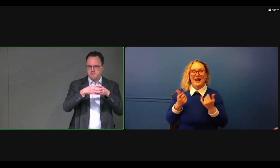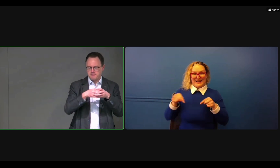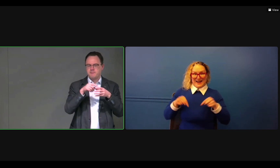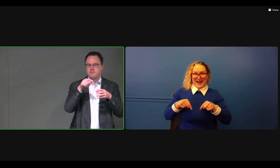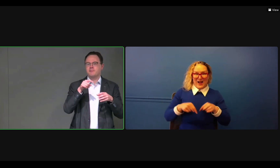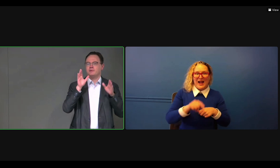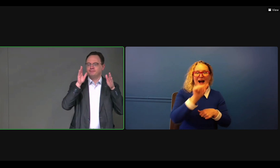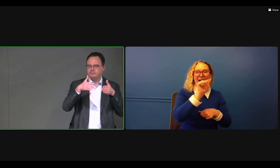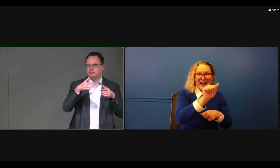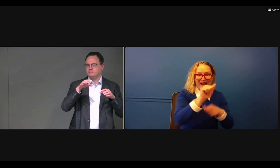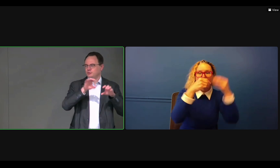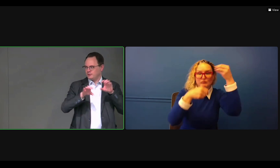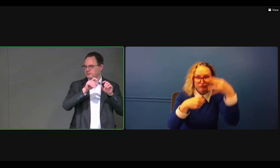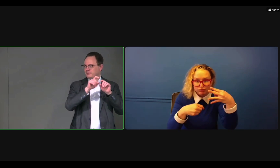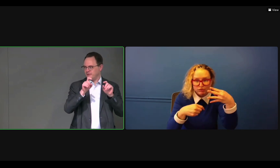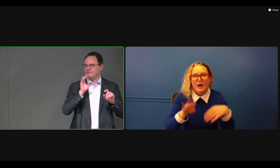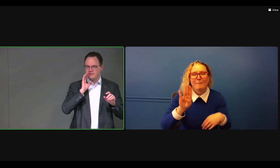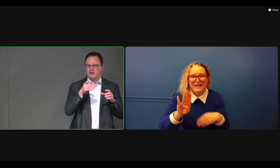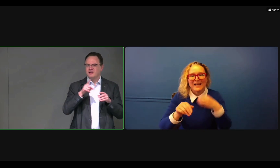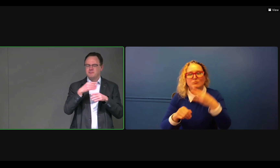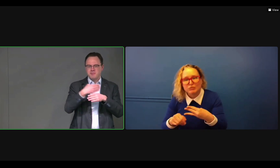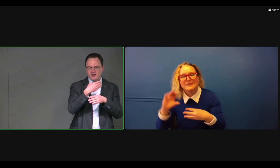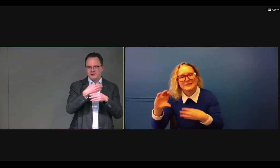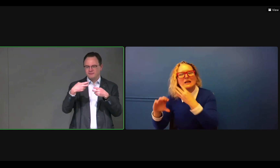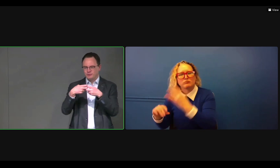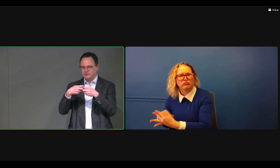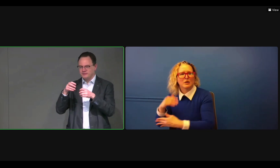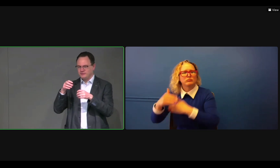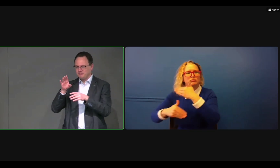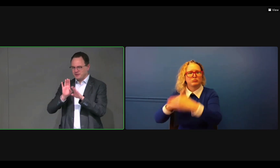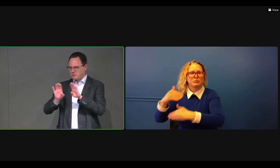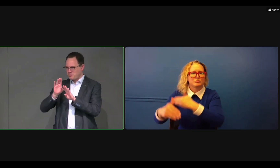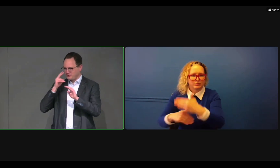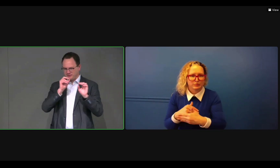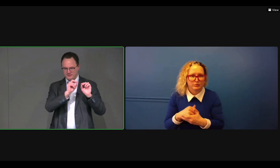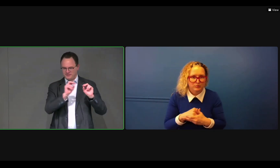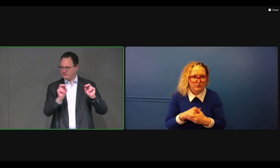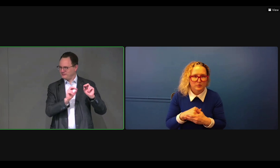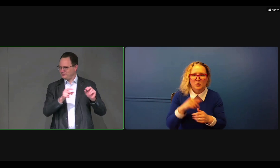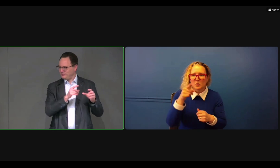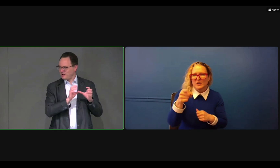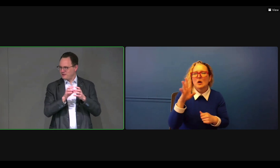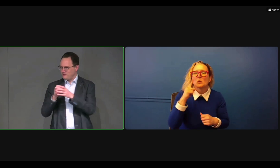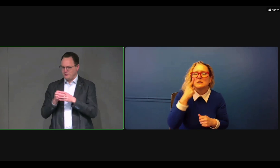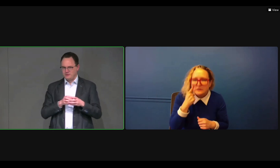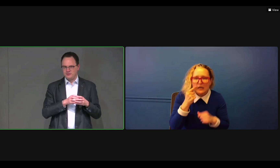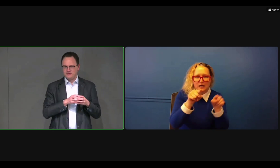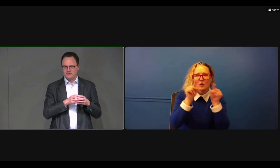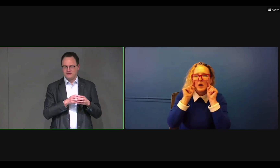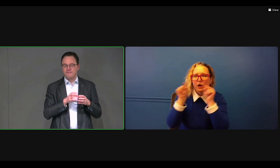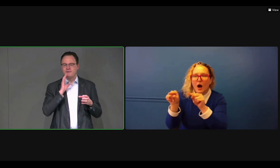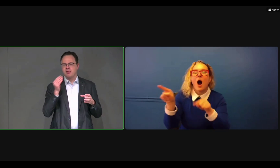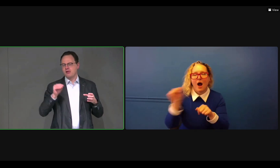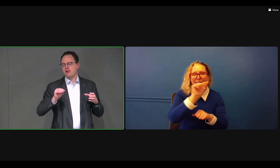And so you can subscribe to our page as well to get updates. There's, again, the separate subject areas: chemistry,